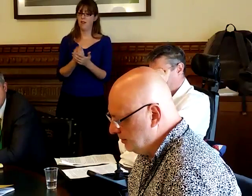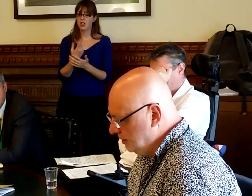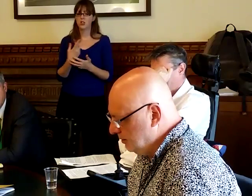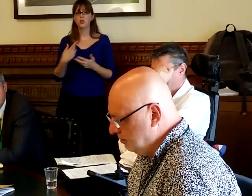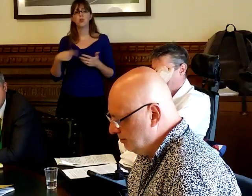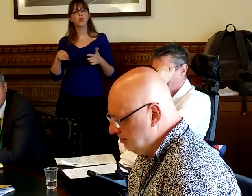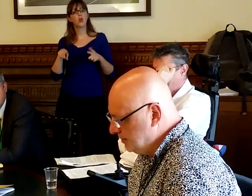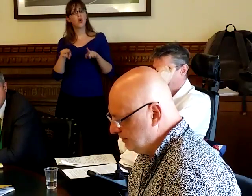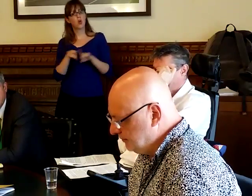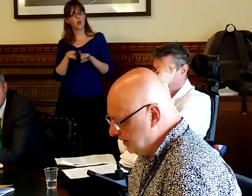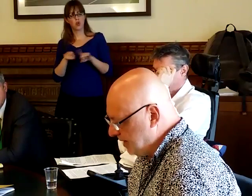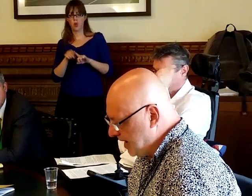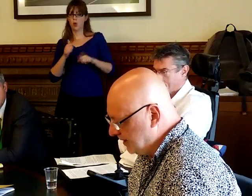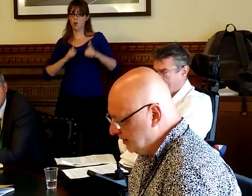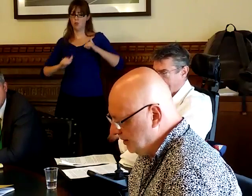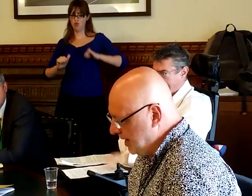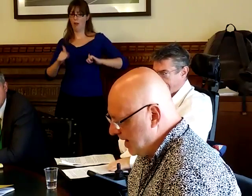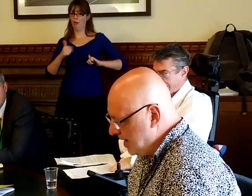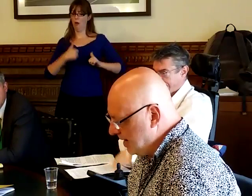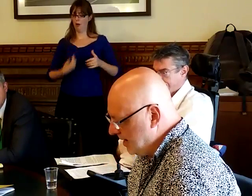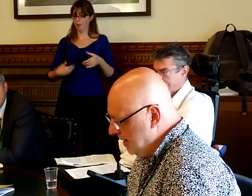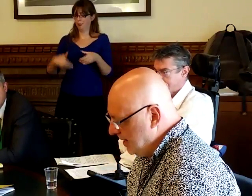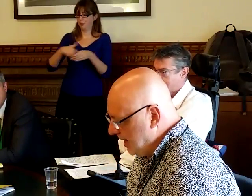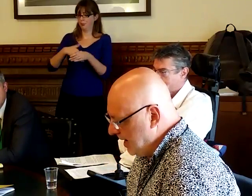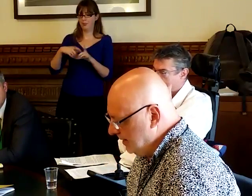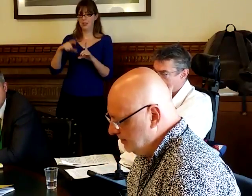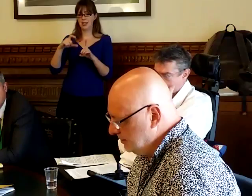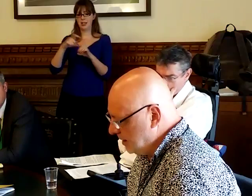we're proud that we're members of DPAC.